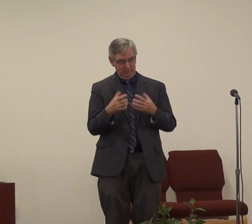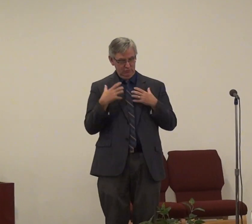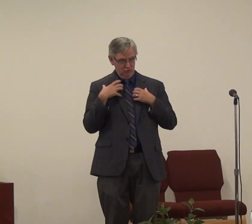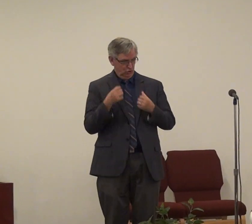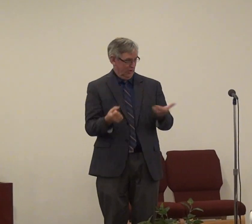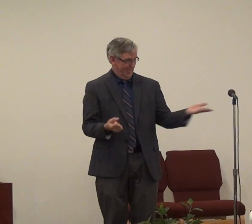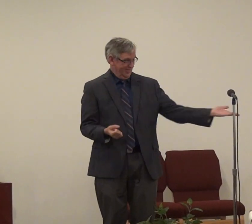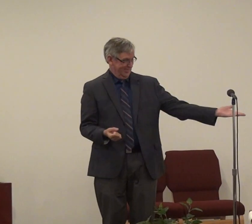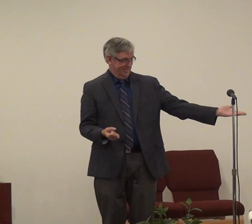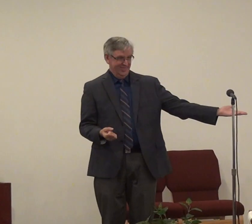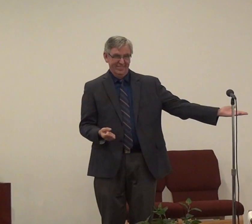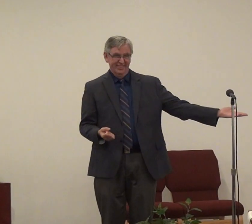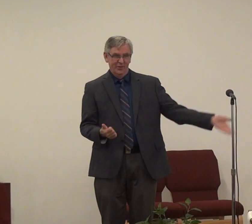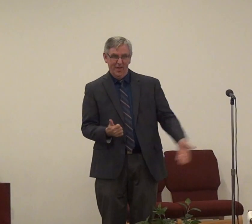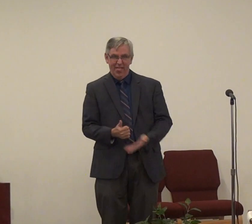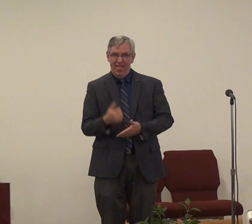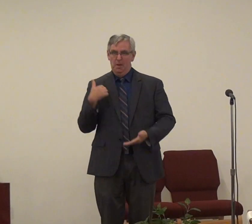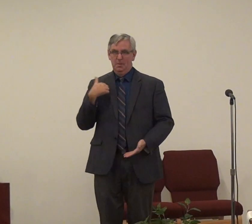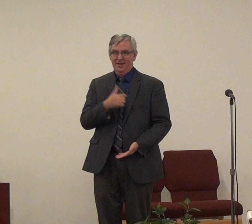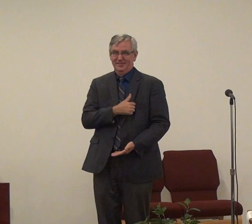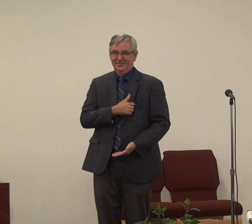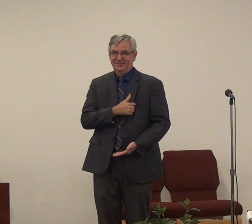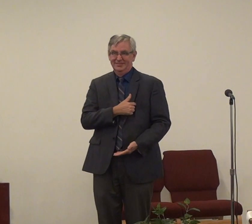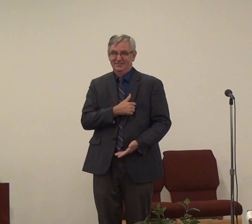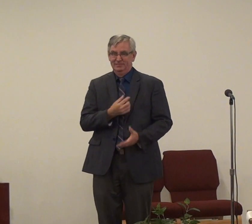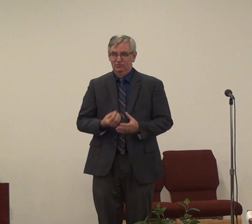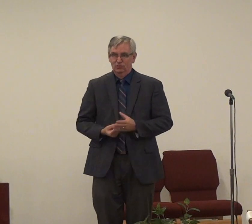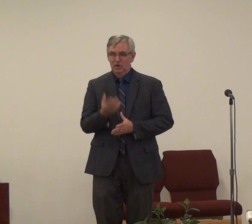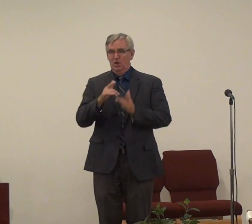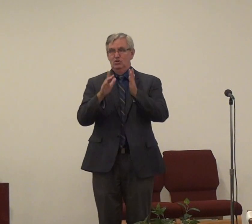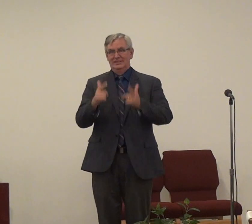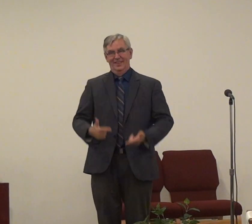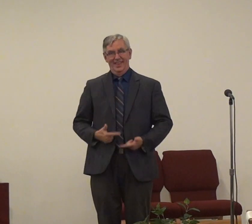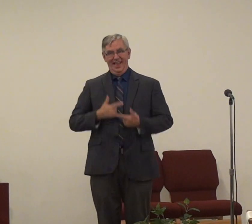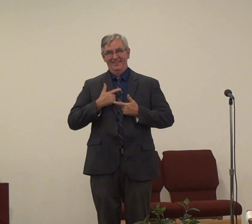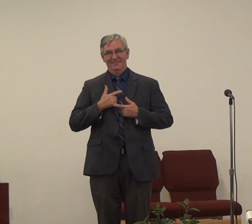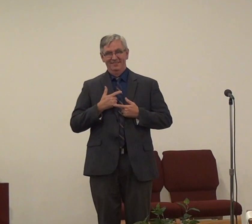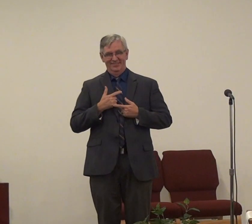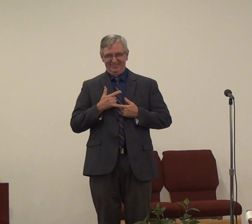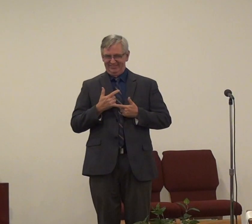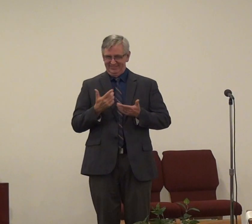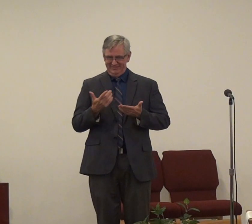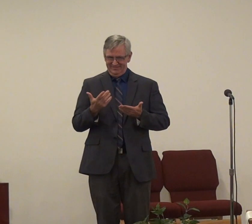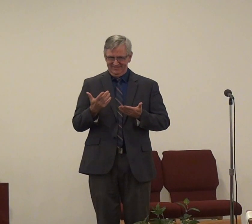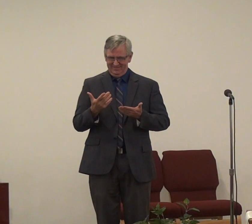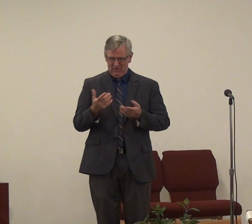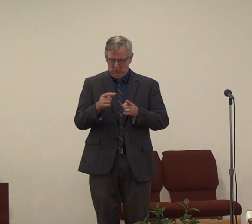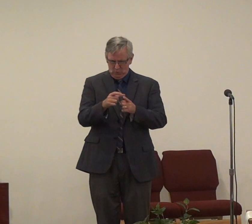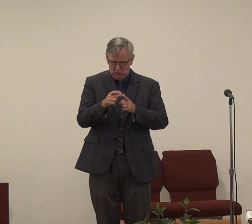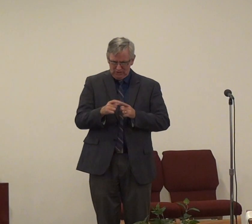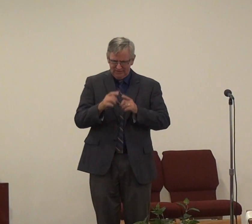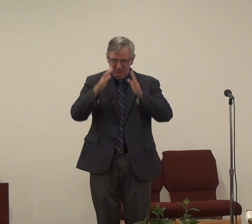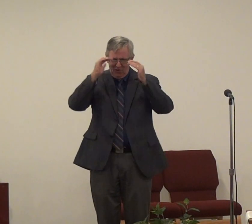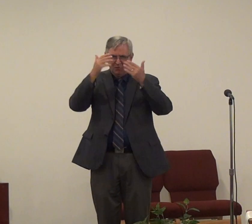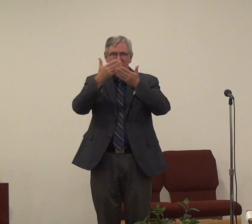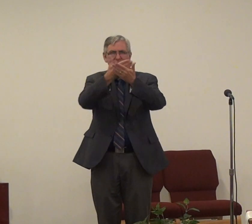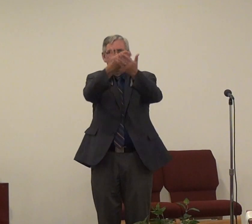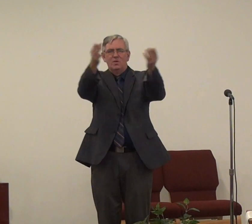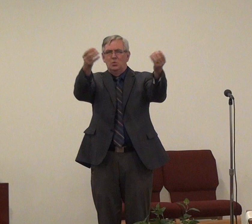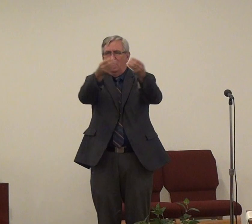we forsake the words of strength that we have to help us so that we can grow in our Christian lives. And we have words